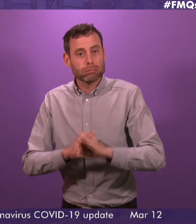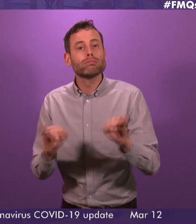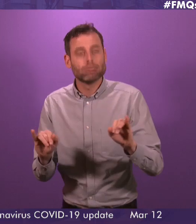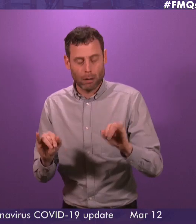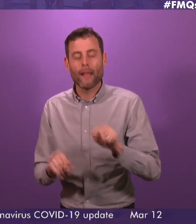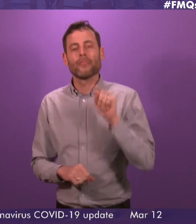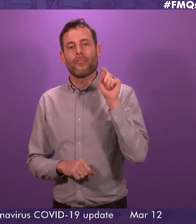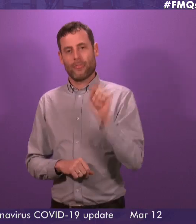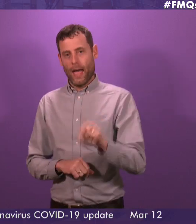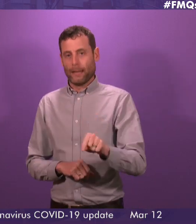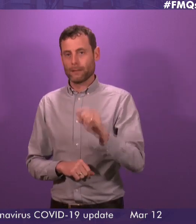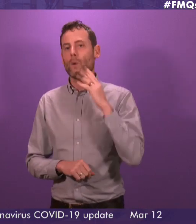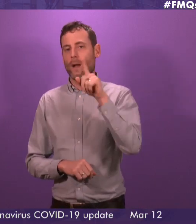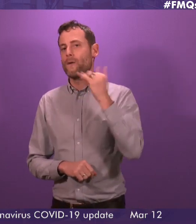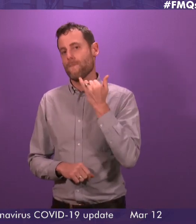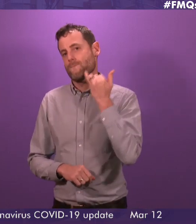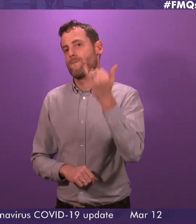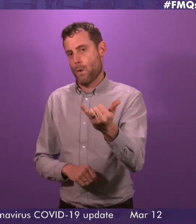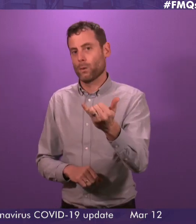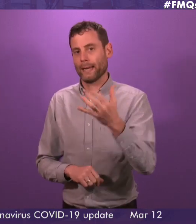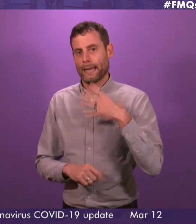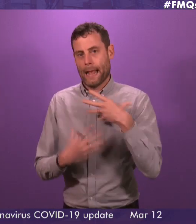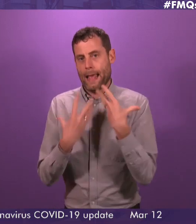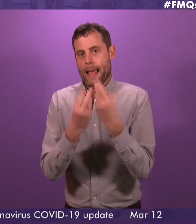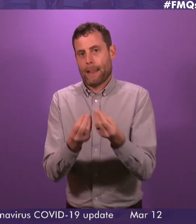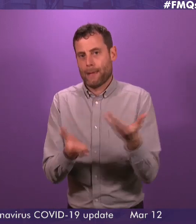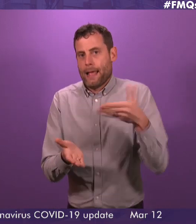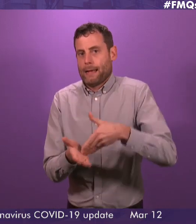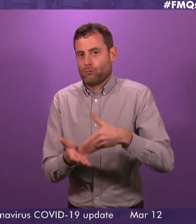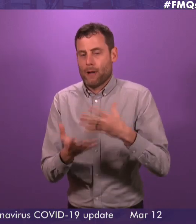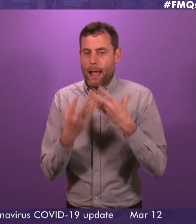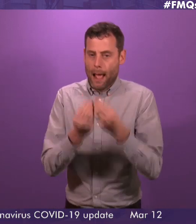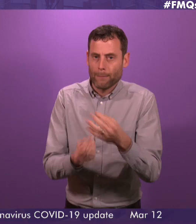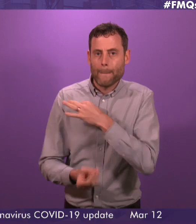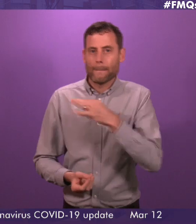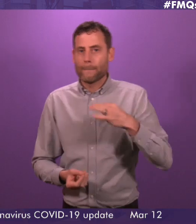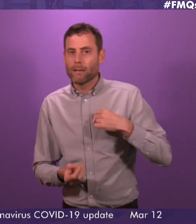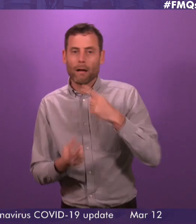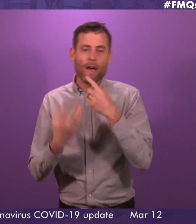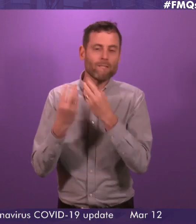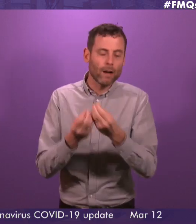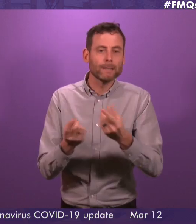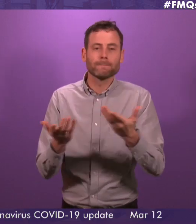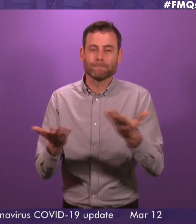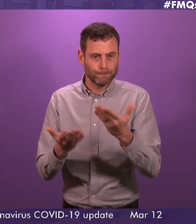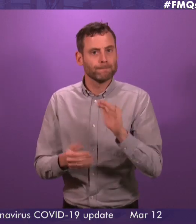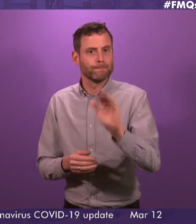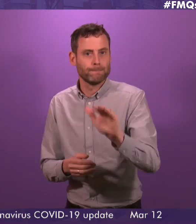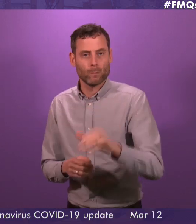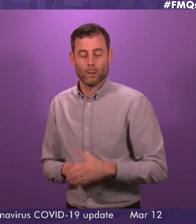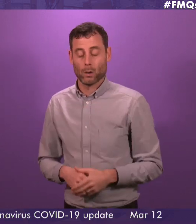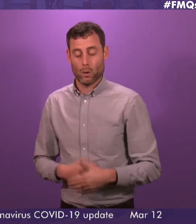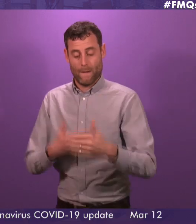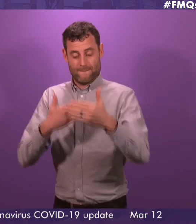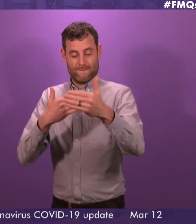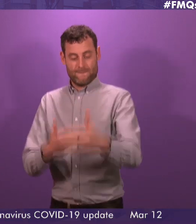in which case, of course, you should seek additional clinical and medical advice. In this phase, we will not be